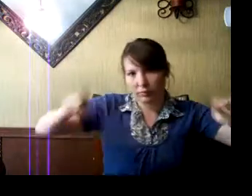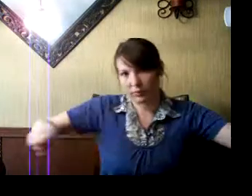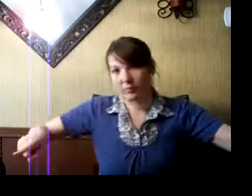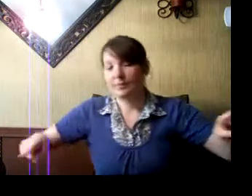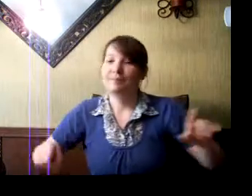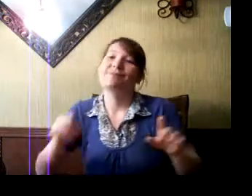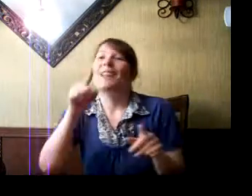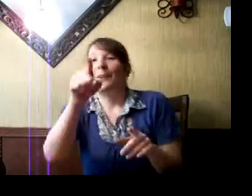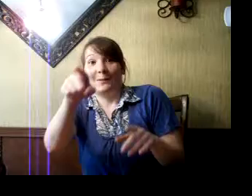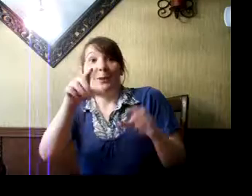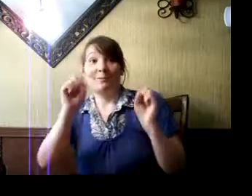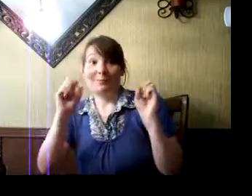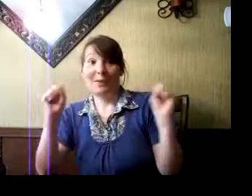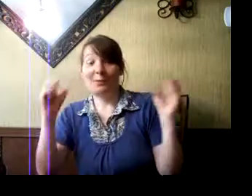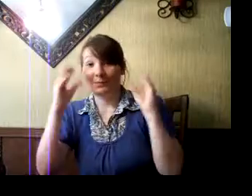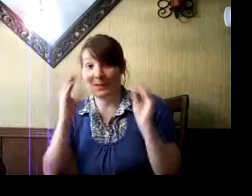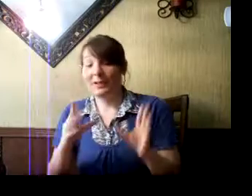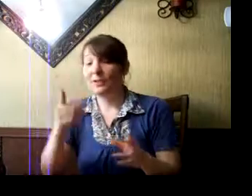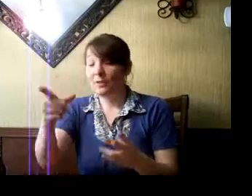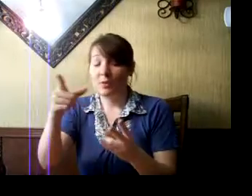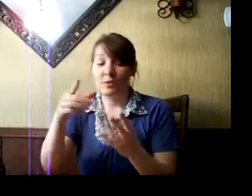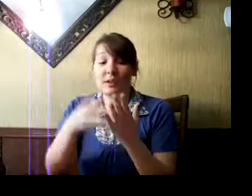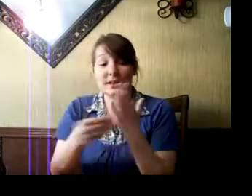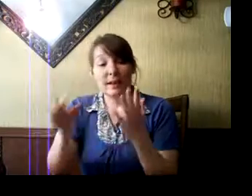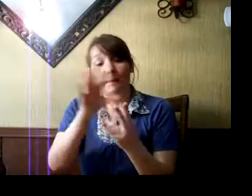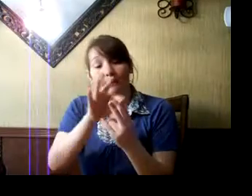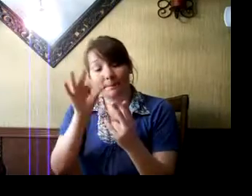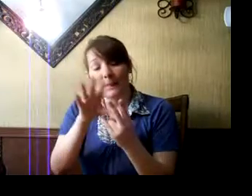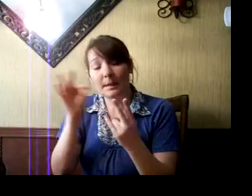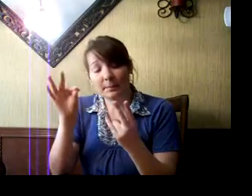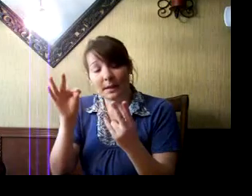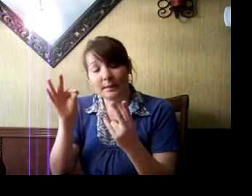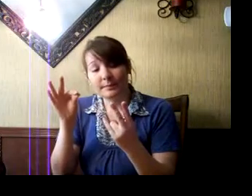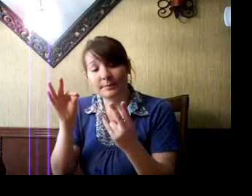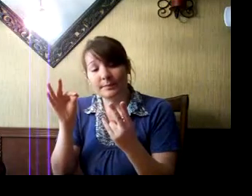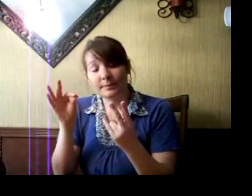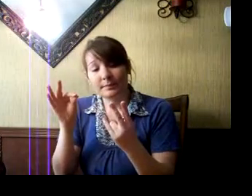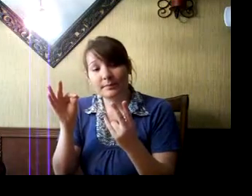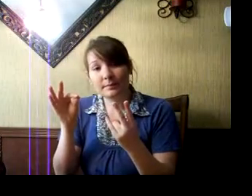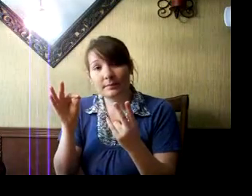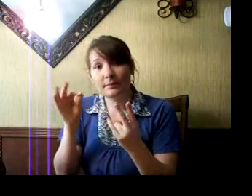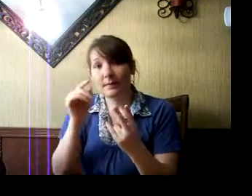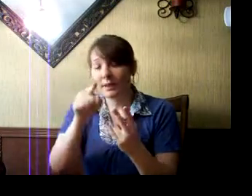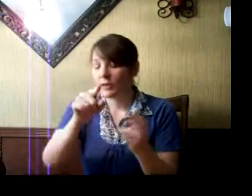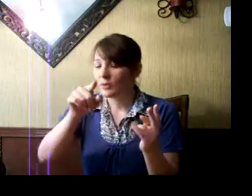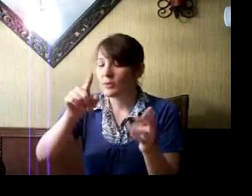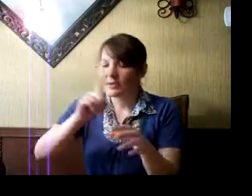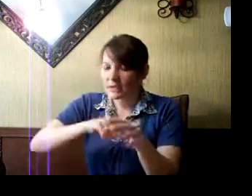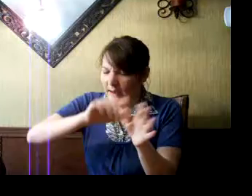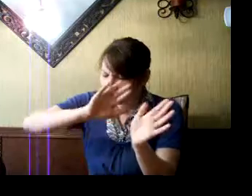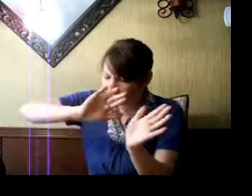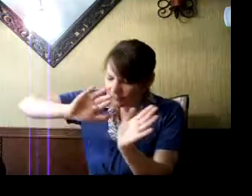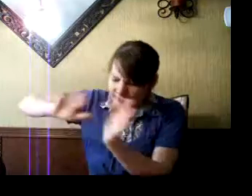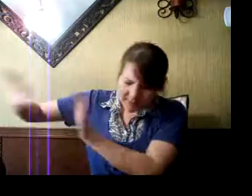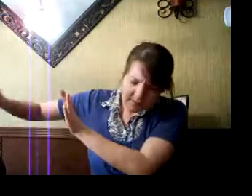teaching, and I'm going to set some time aside in my very, very busy curriculum and then teach those skills directly to the kids. Give